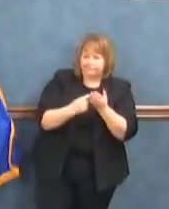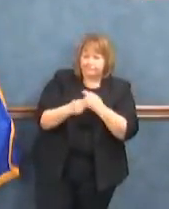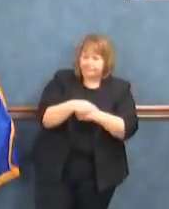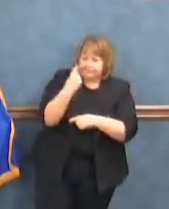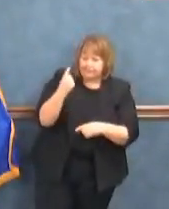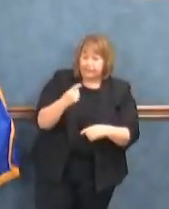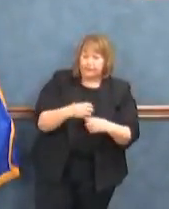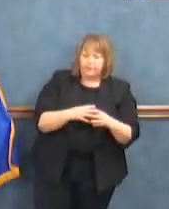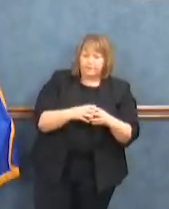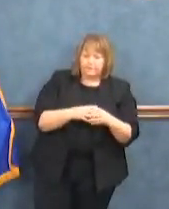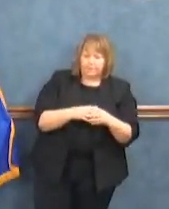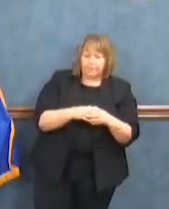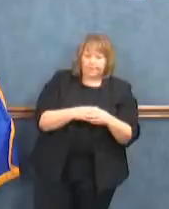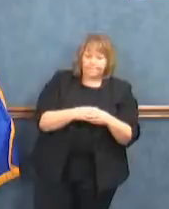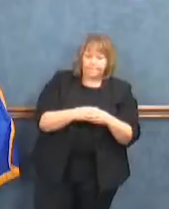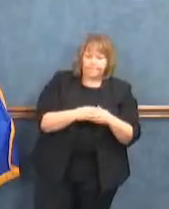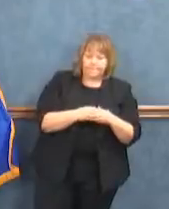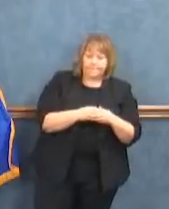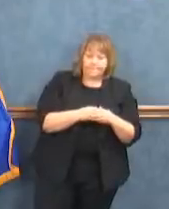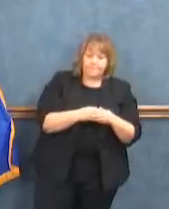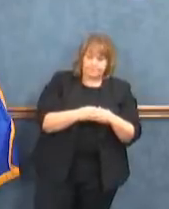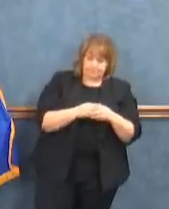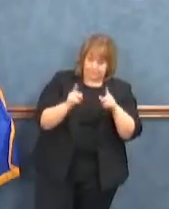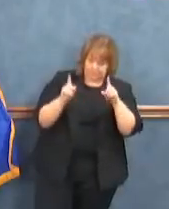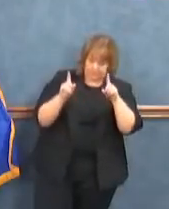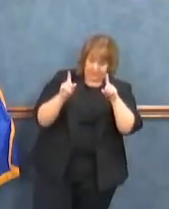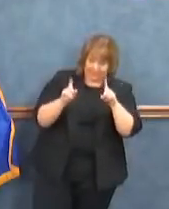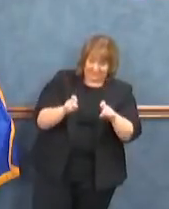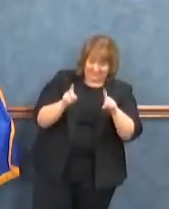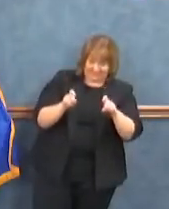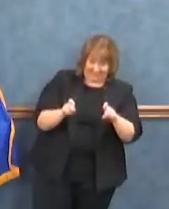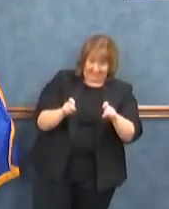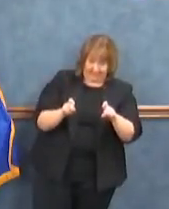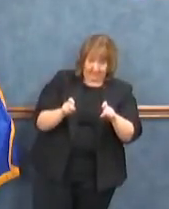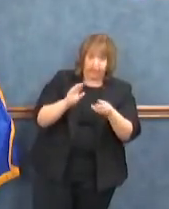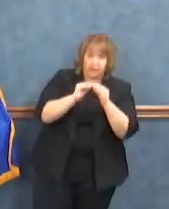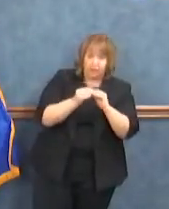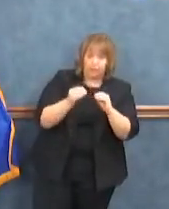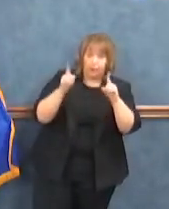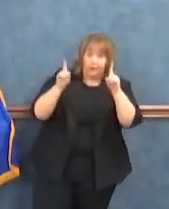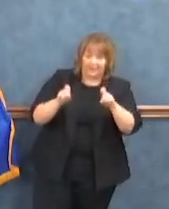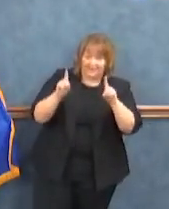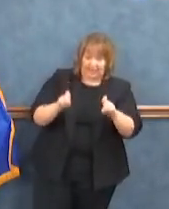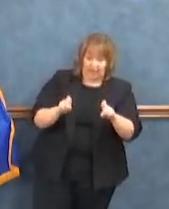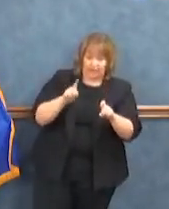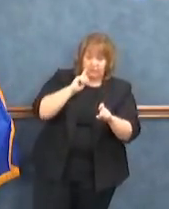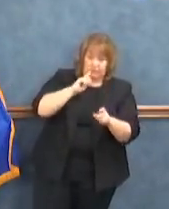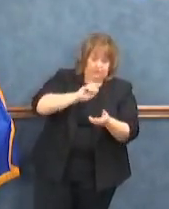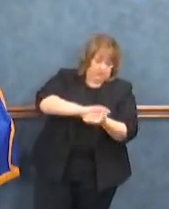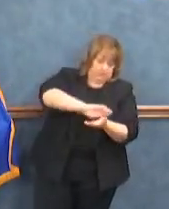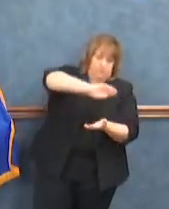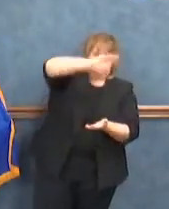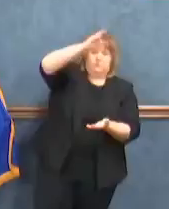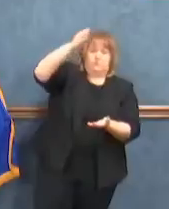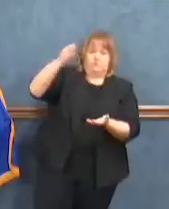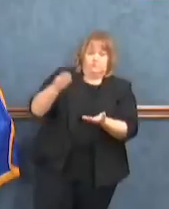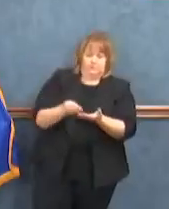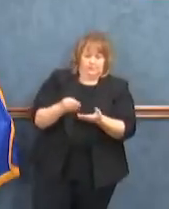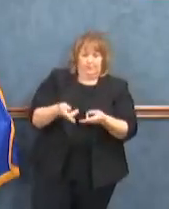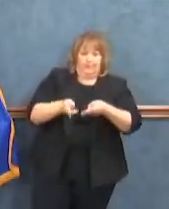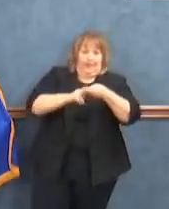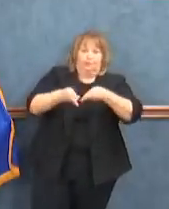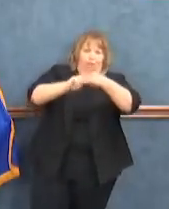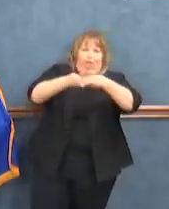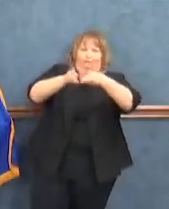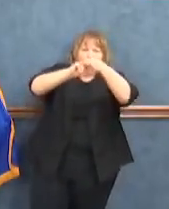this. I'll say that testing volume has increased tremendously, and I could probably